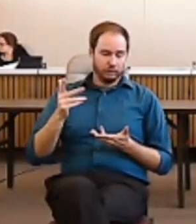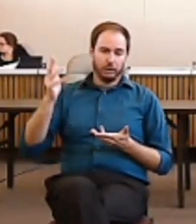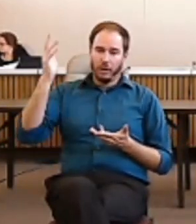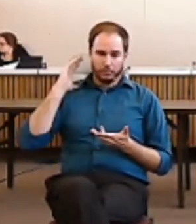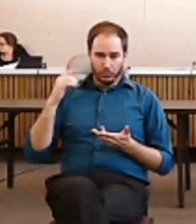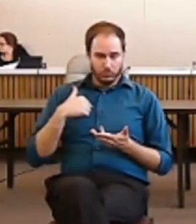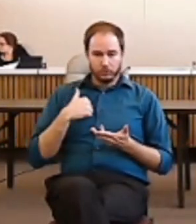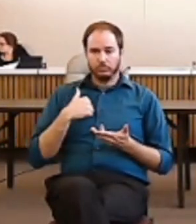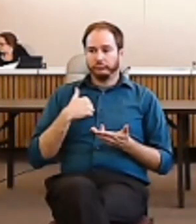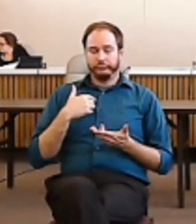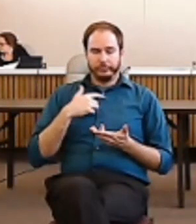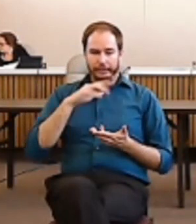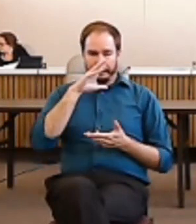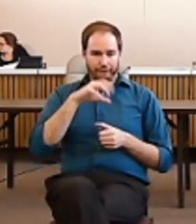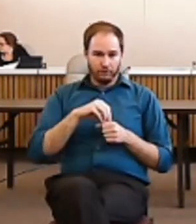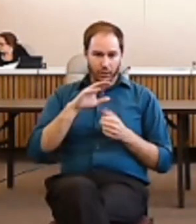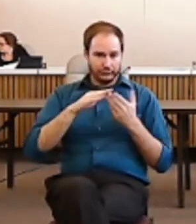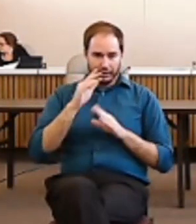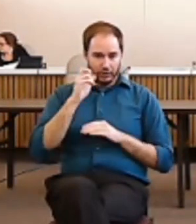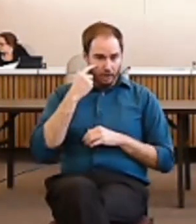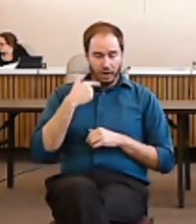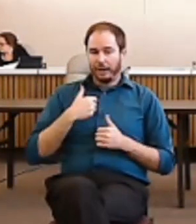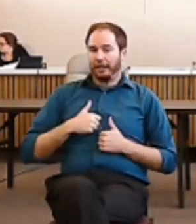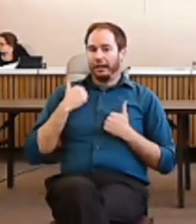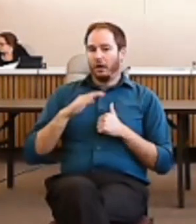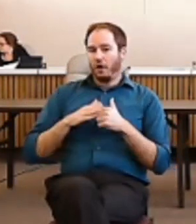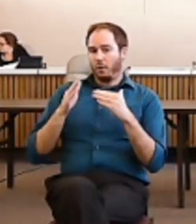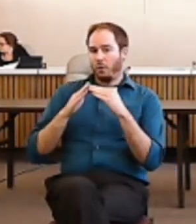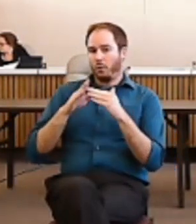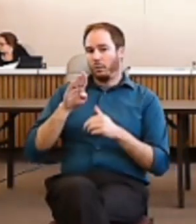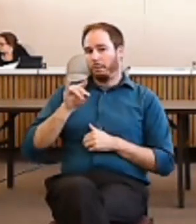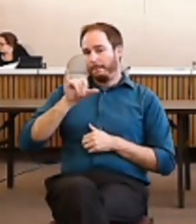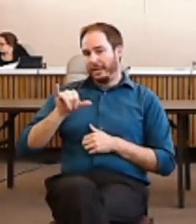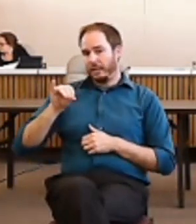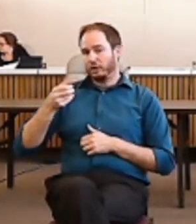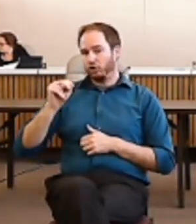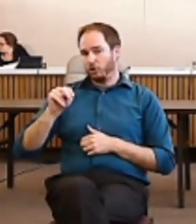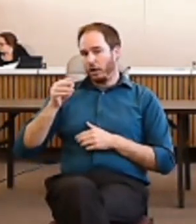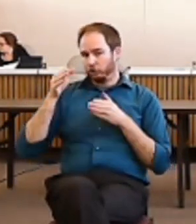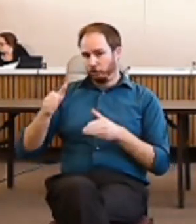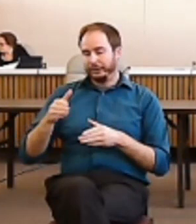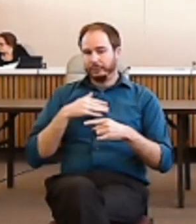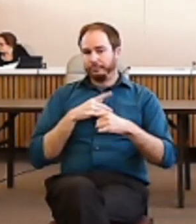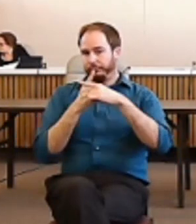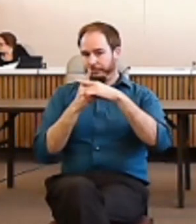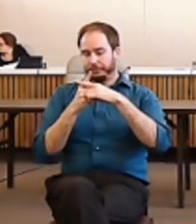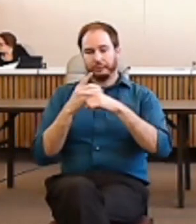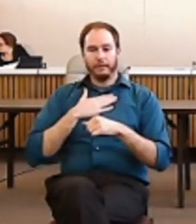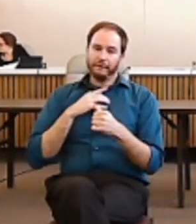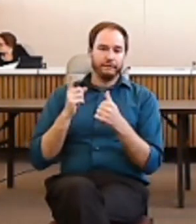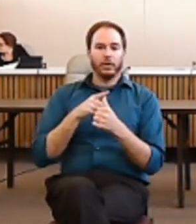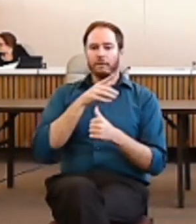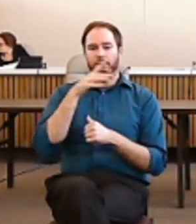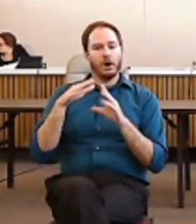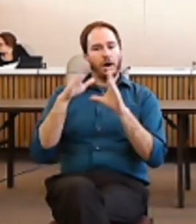and in town government, I lived on the corner of Bailey and John Street. And mine was the original